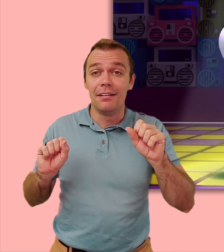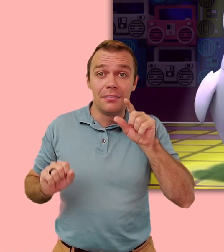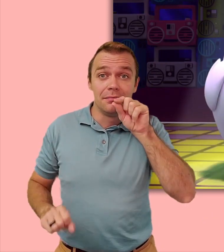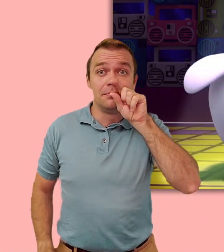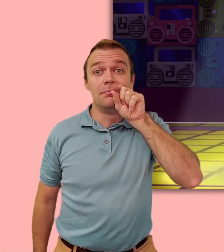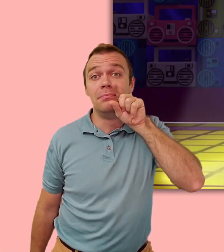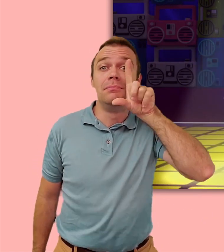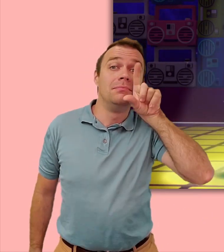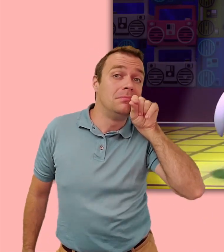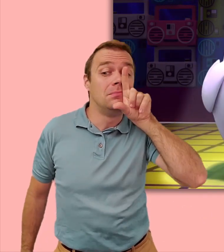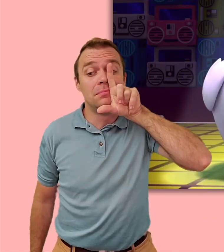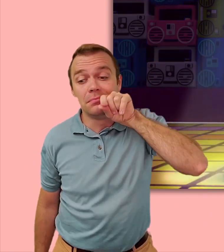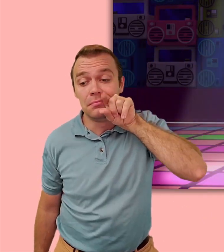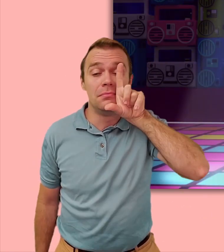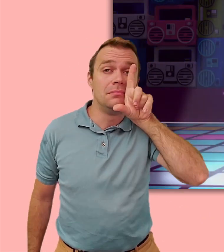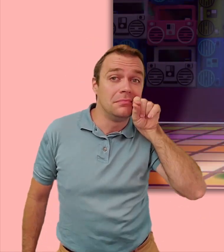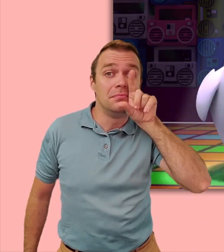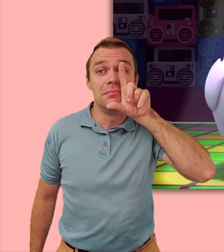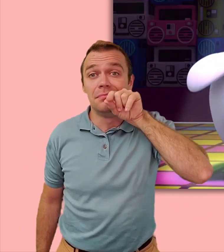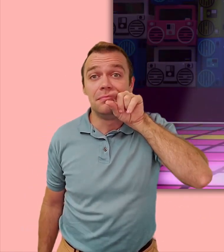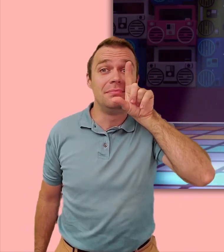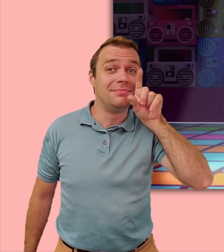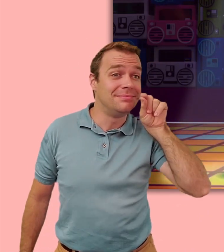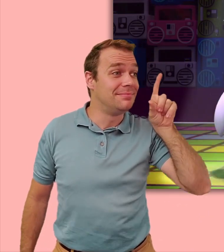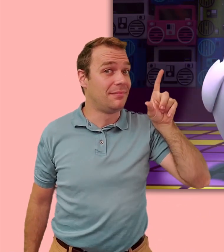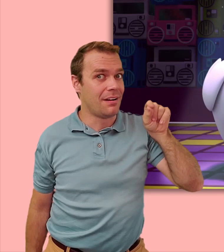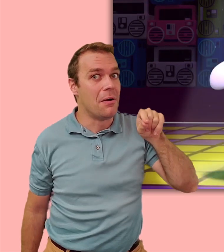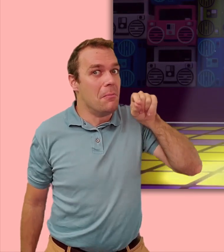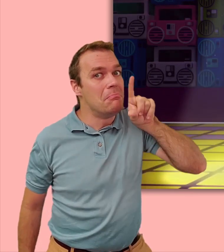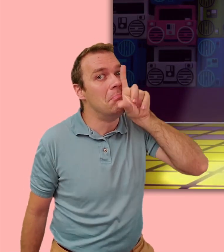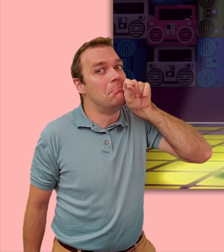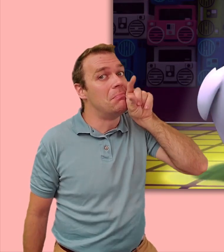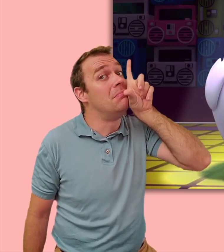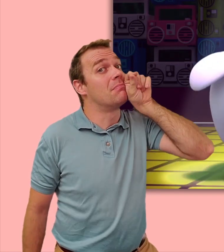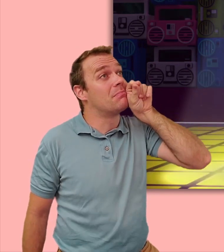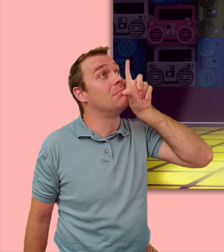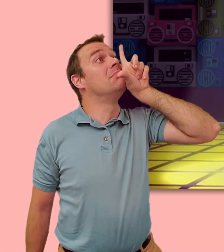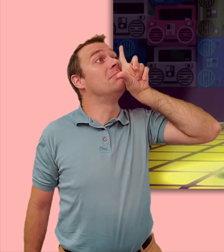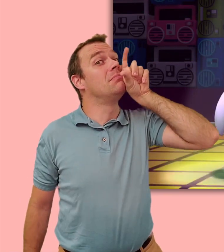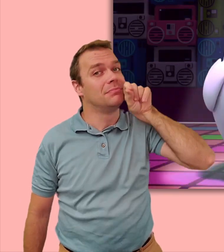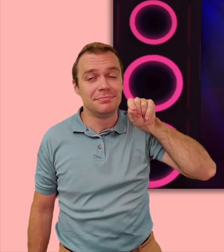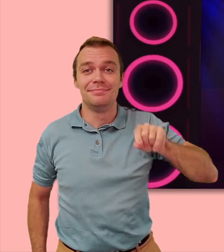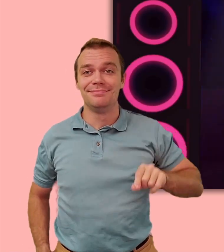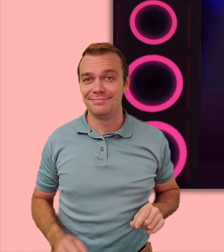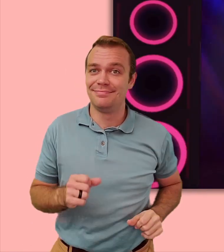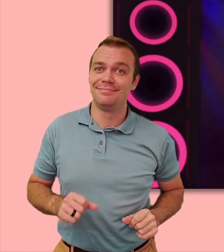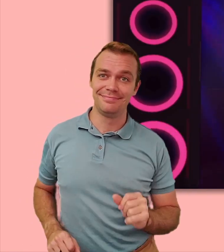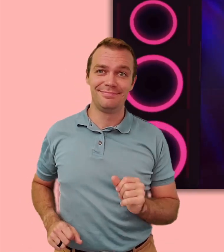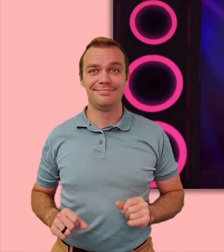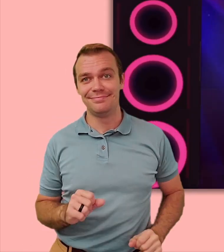cluck, cluck, cluck? Listen to the hen go cluck, cluck, cluck.